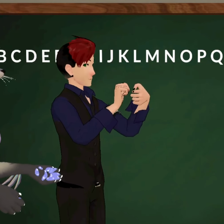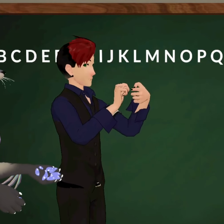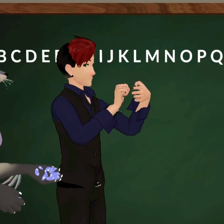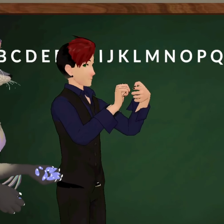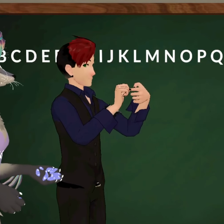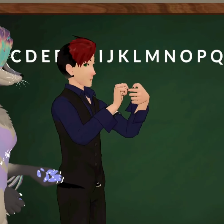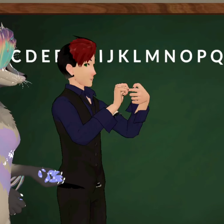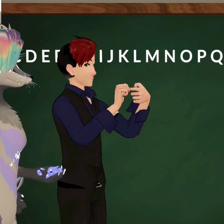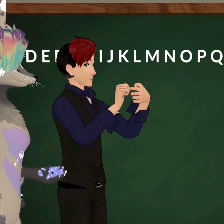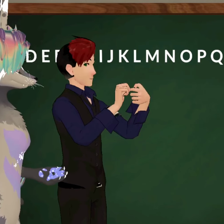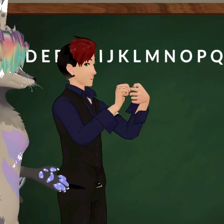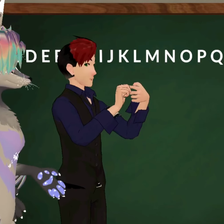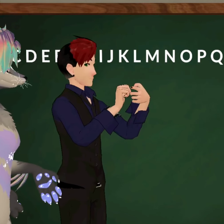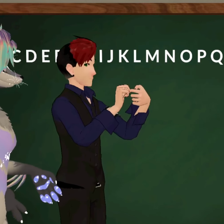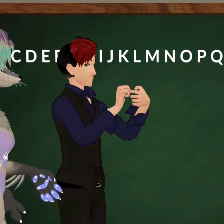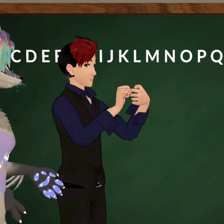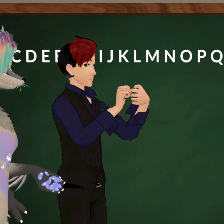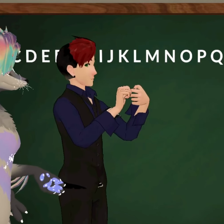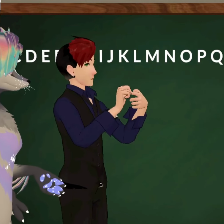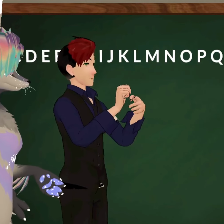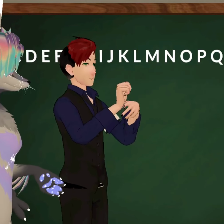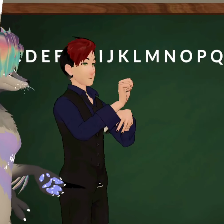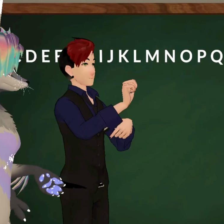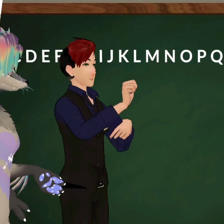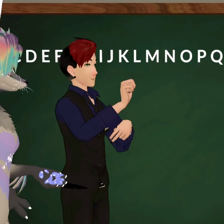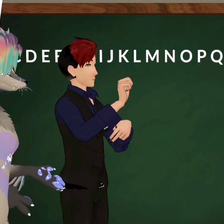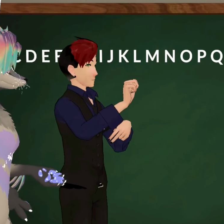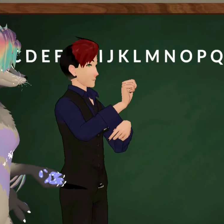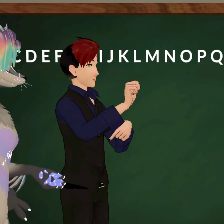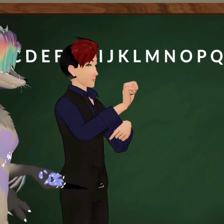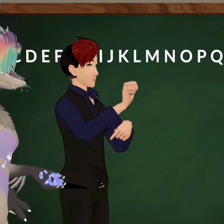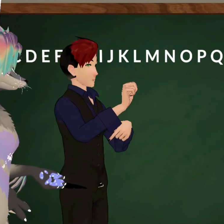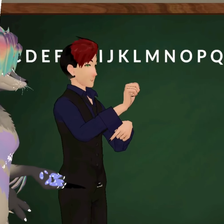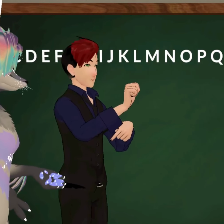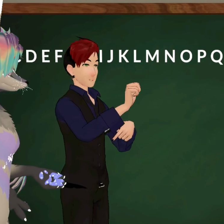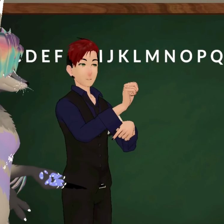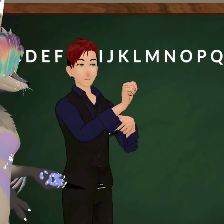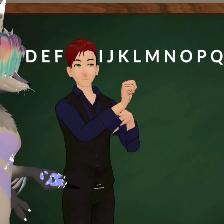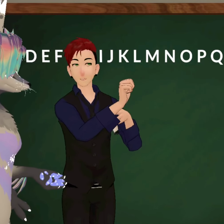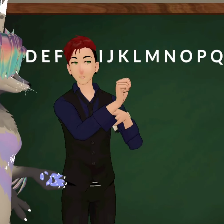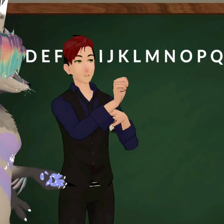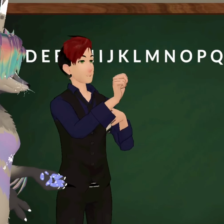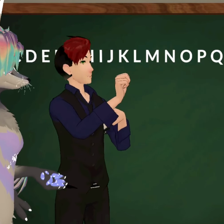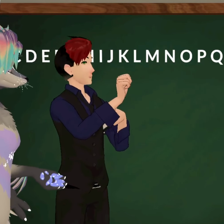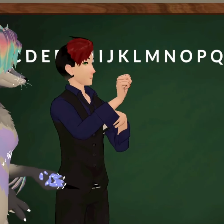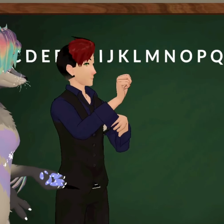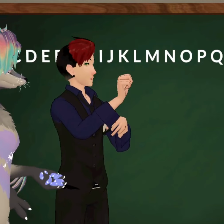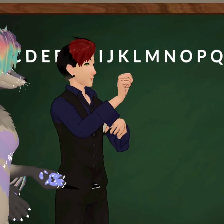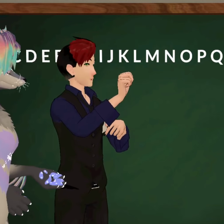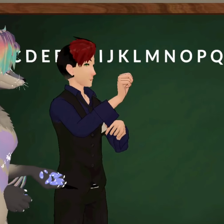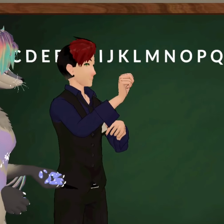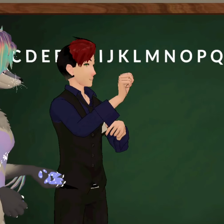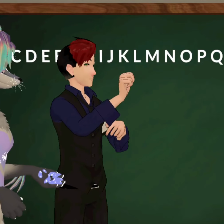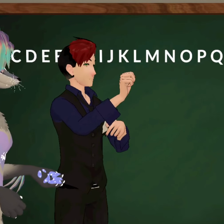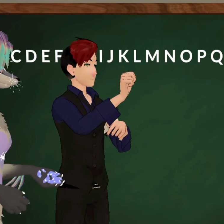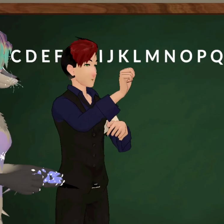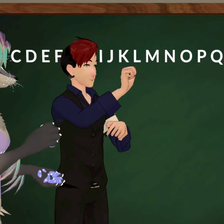fingers, like resting on the knuckles of your other fingers. In VR, we can't do that. So we actually draw an S with our